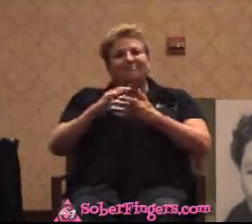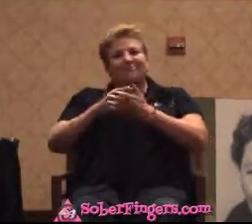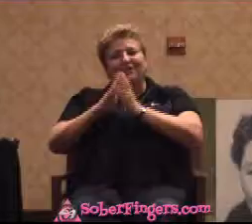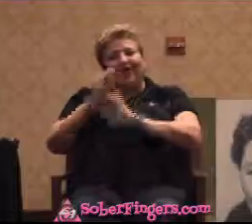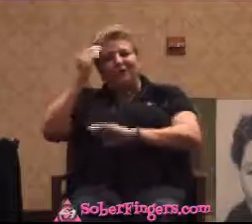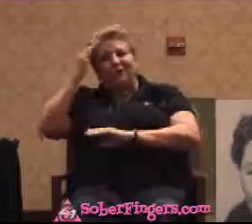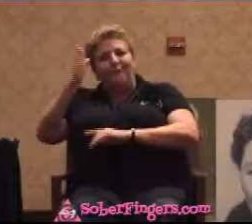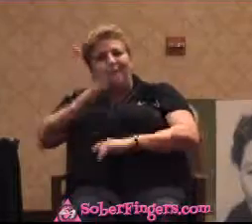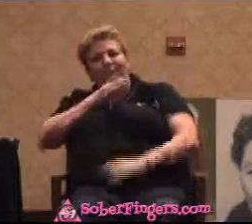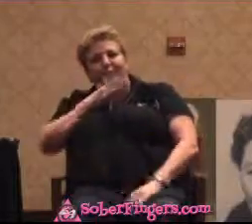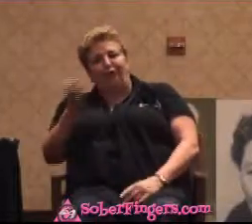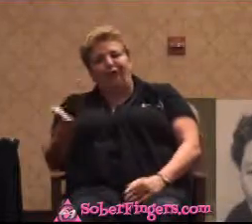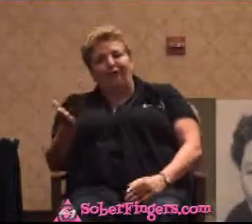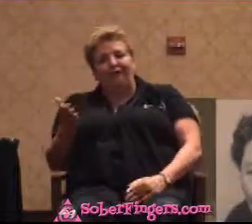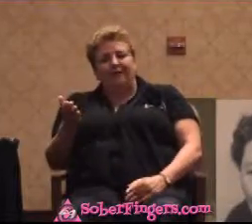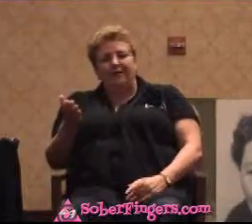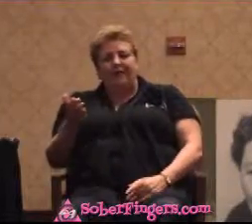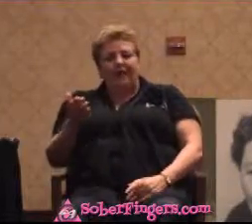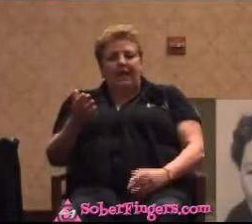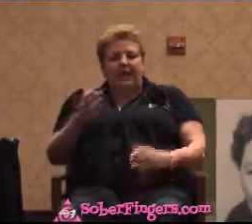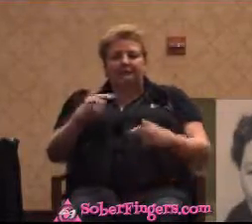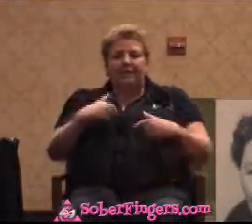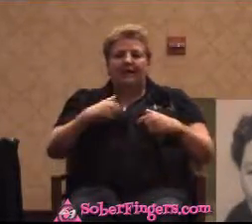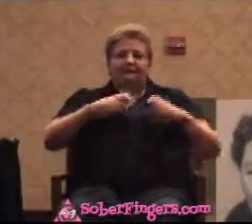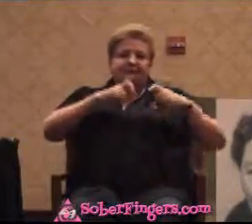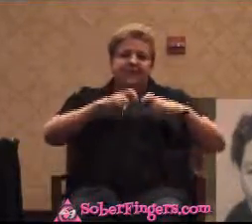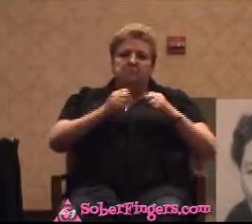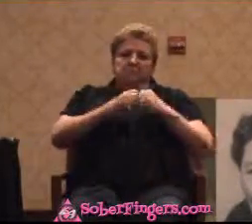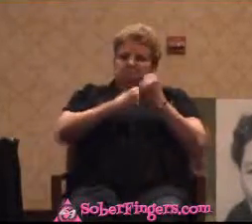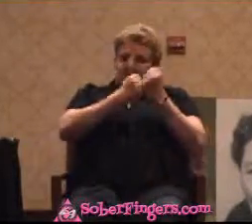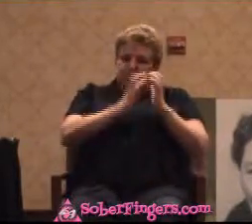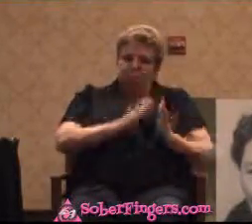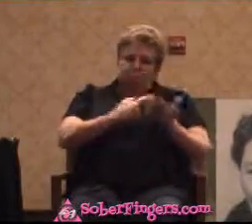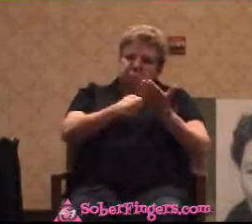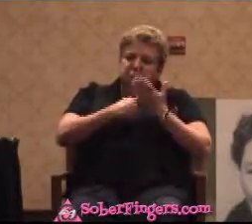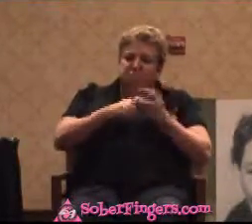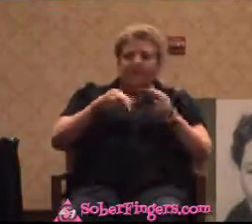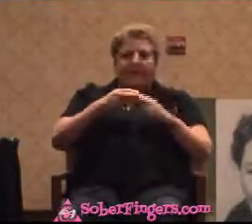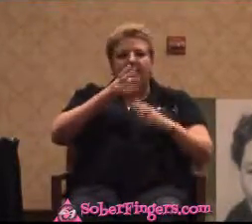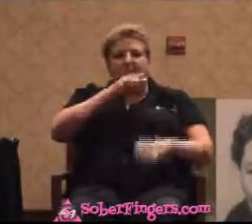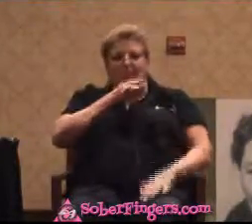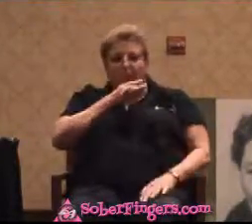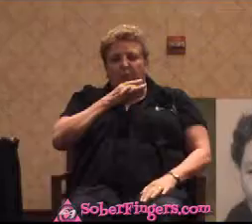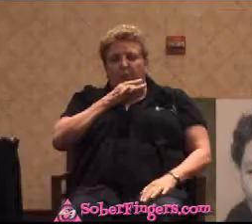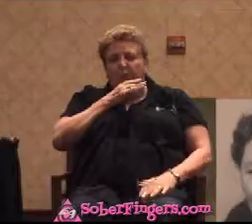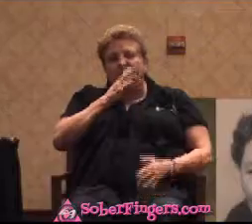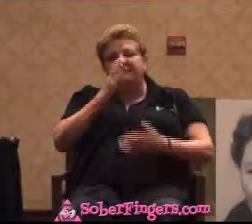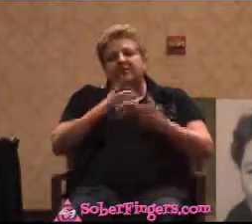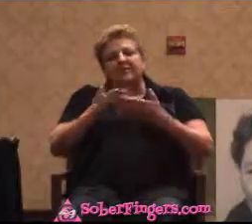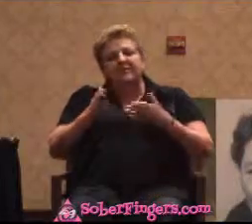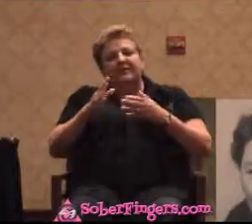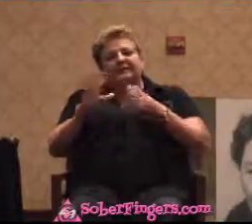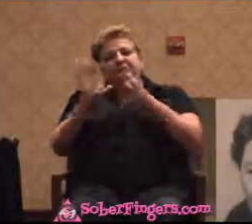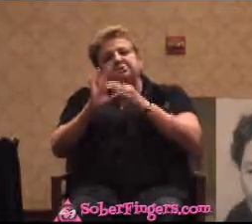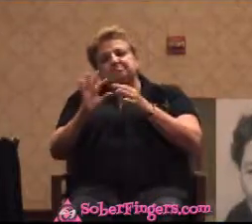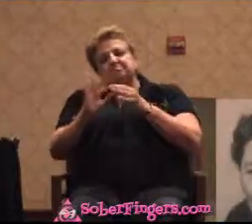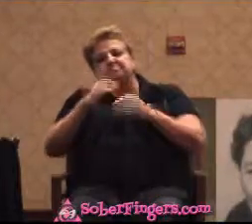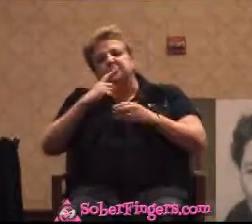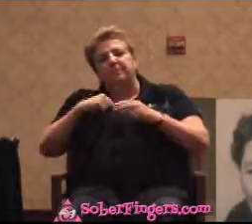sat down with my sponsor and we talked about my mother and some of the things that my mother shared with me about her life,